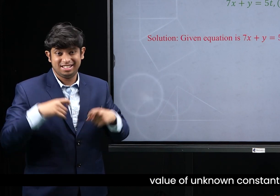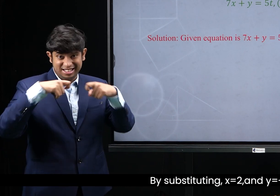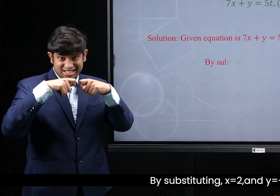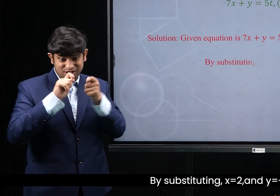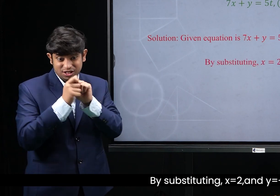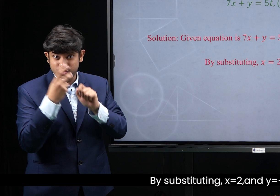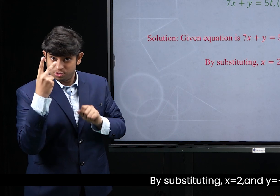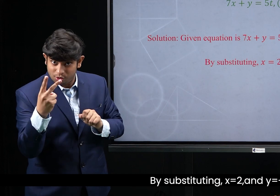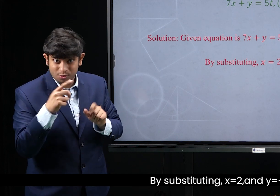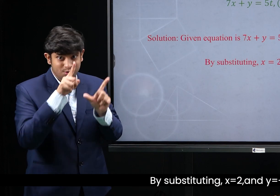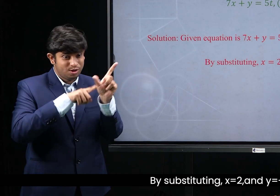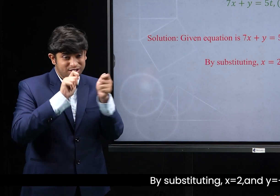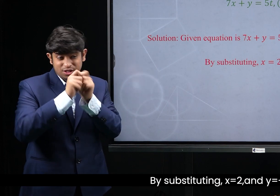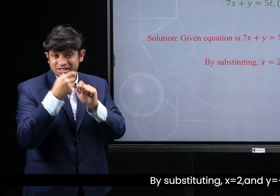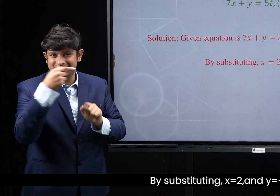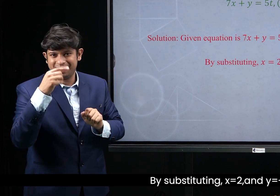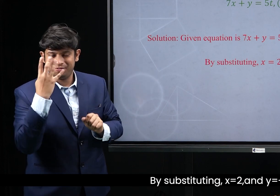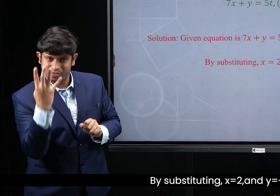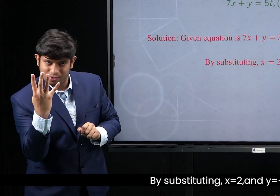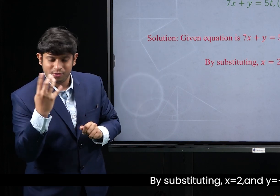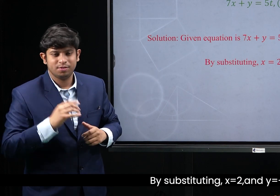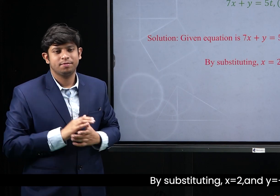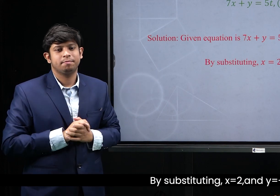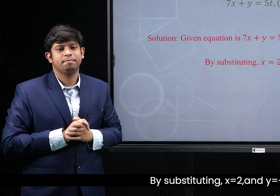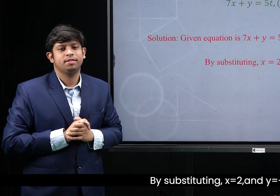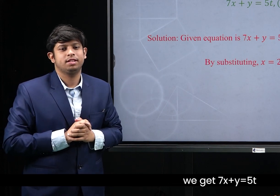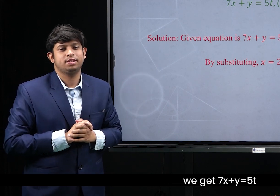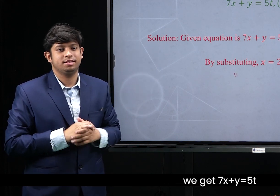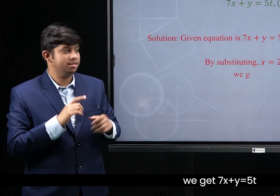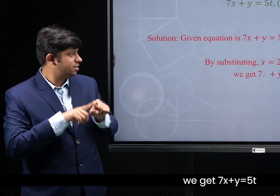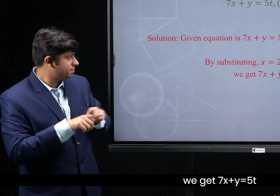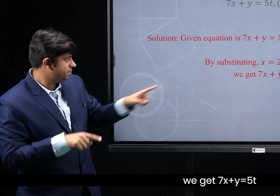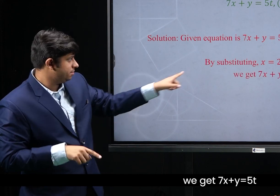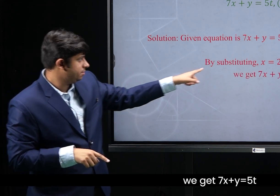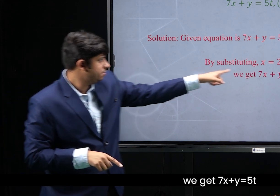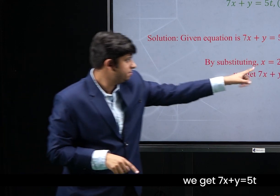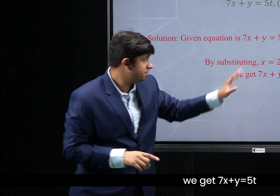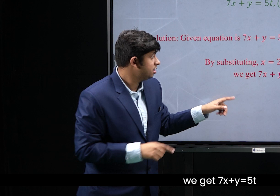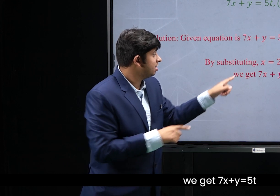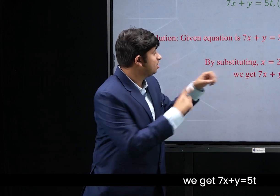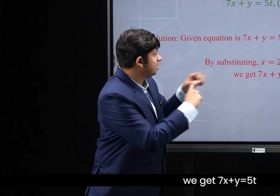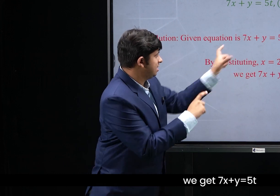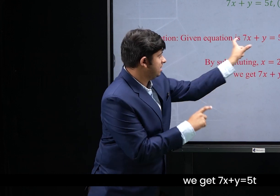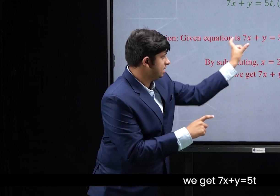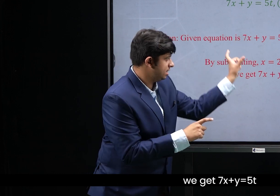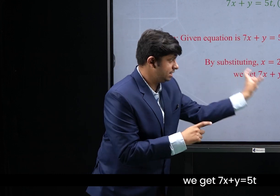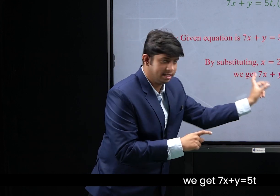By substituting x equal to 2 and y equal to minus 4, we get 7x plus y is equal to 5t.